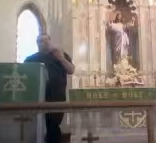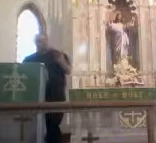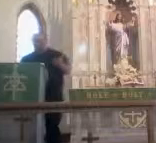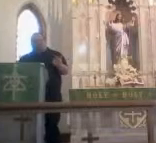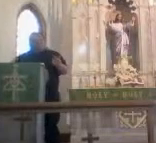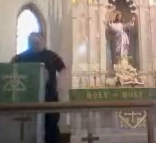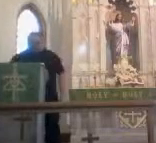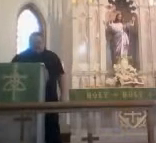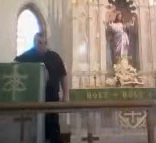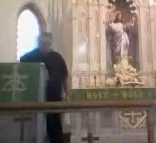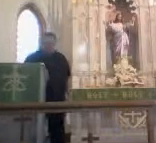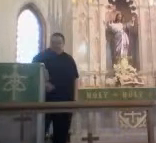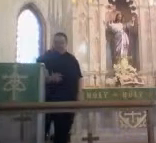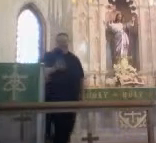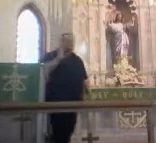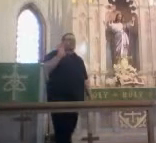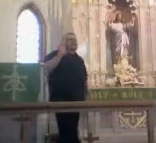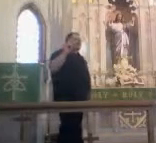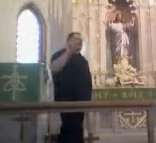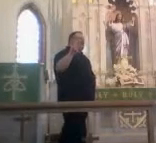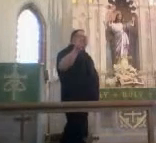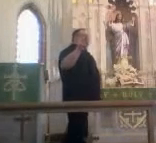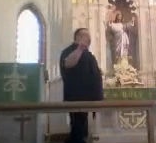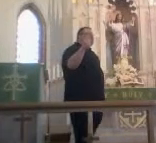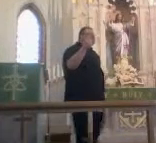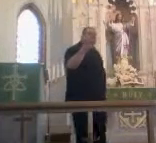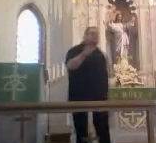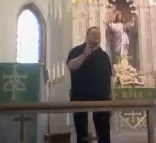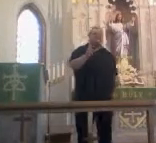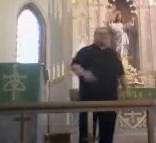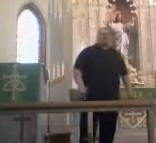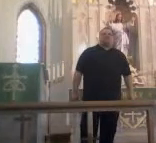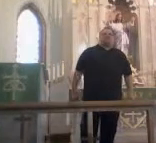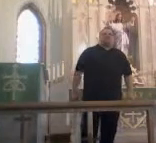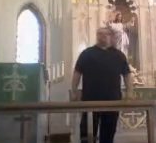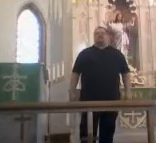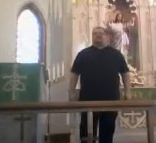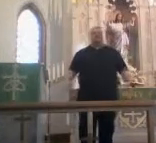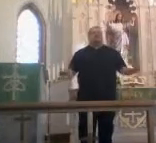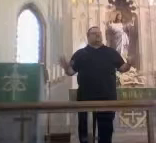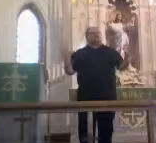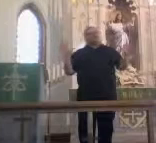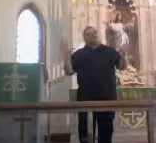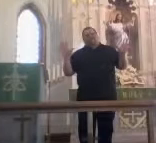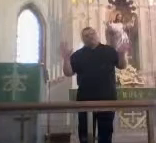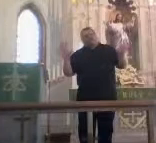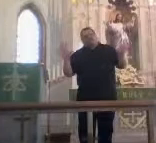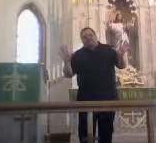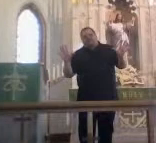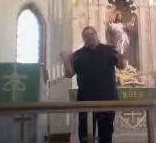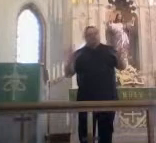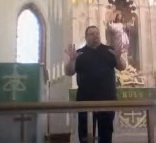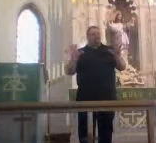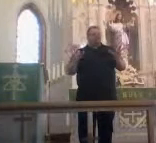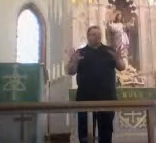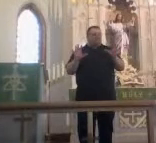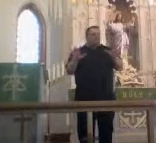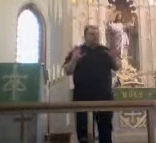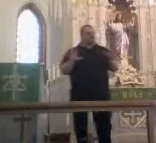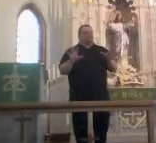comes to you, Jesus comes to me, and he says the same thing to you and me that he said to Elijah: "The journey is too much for